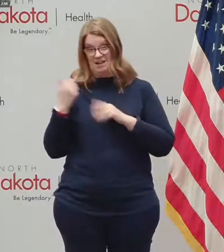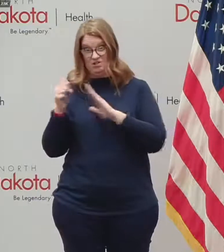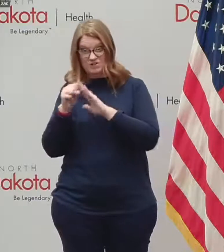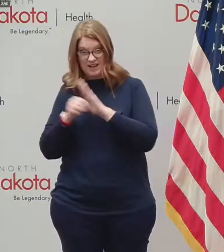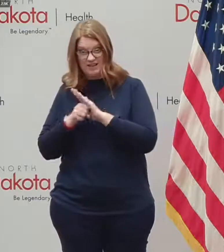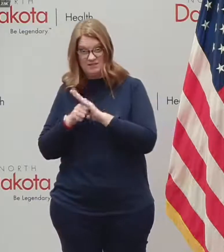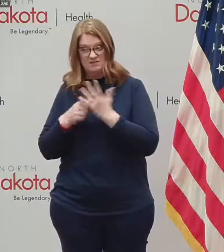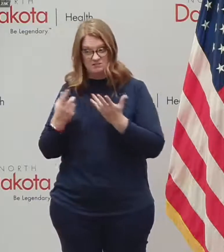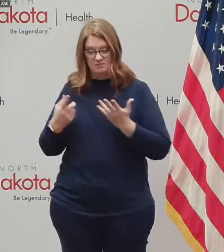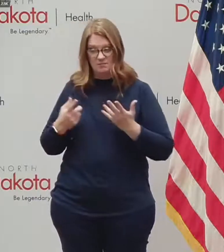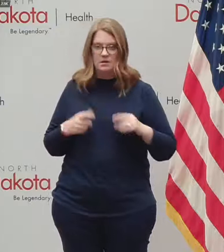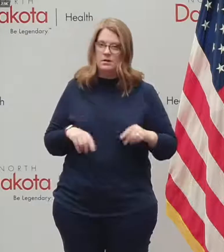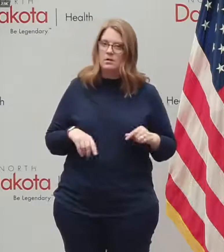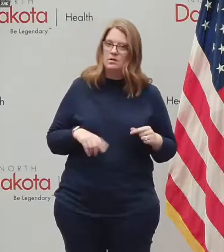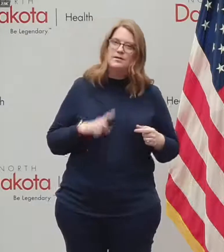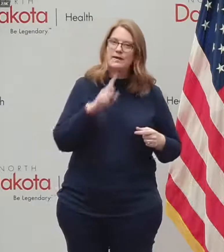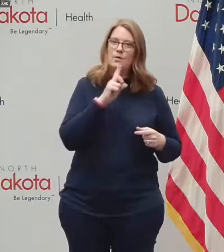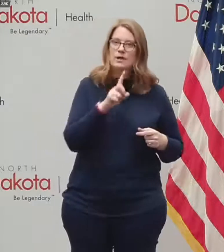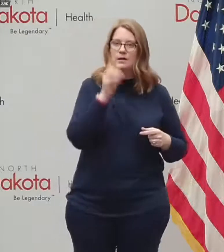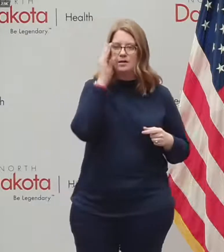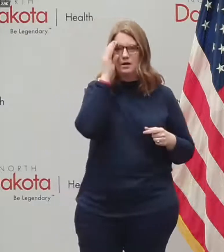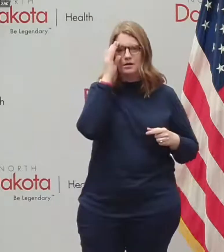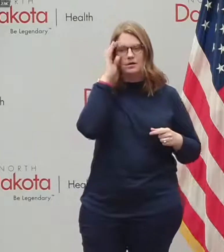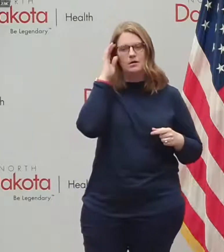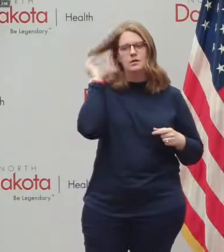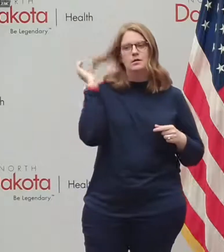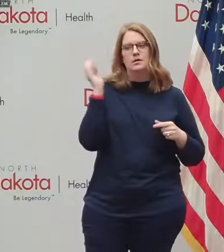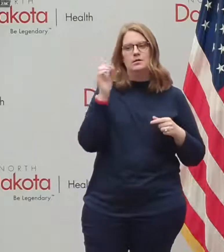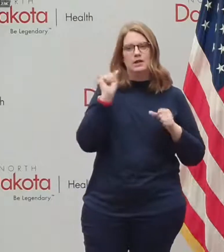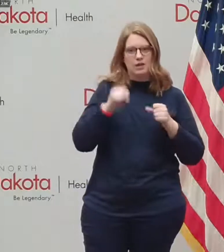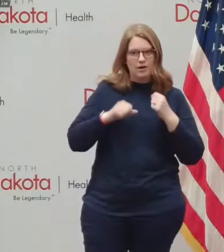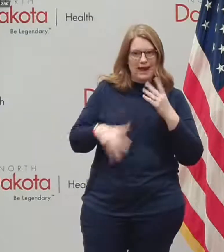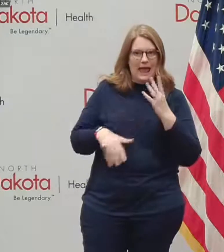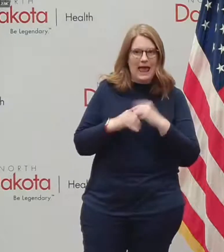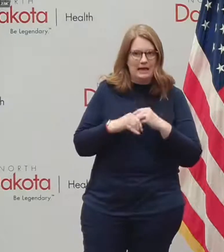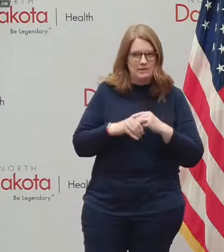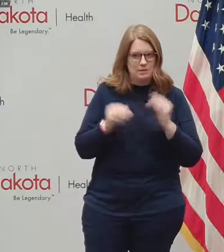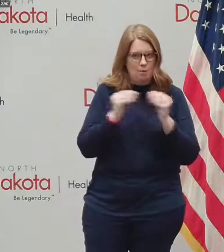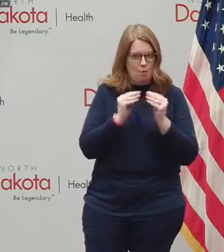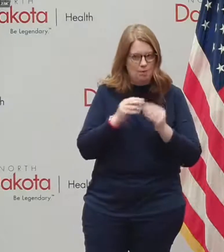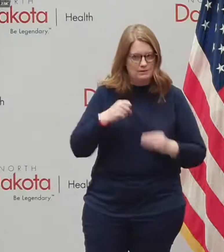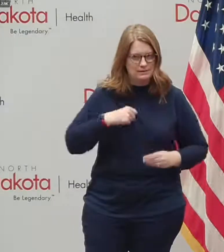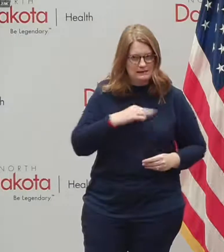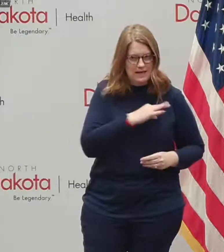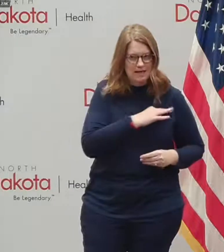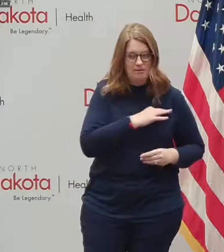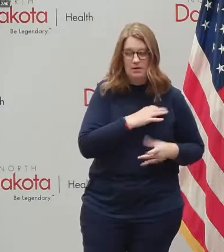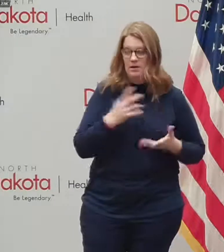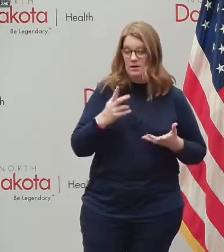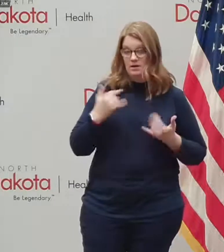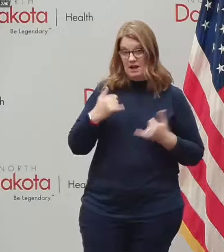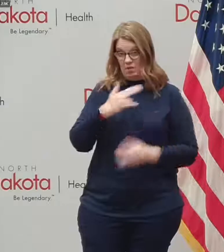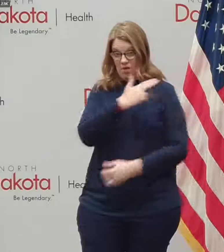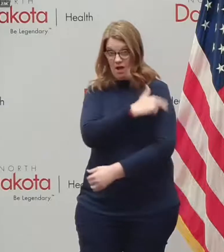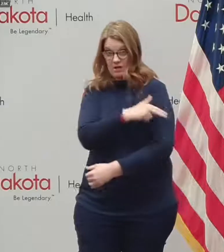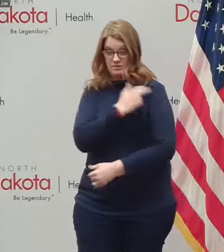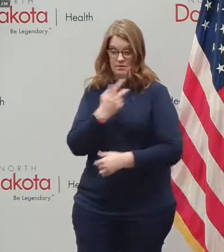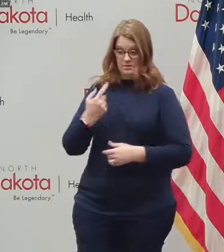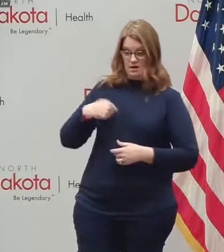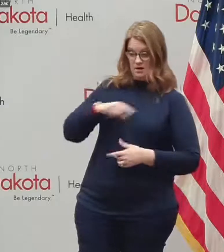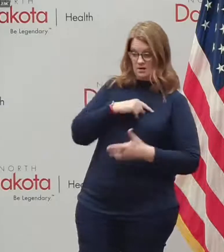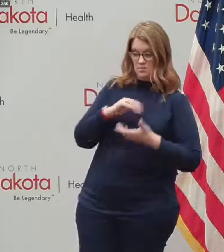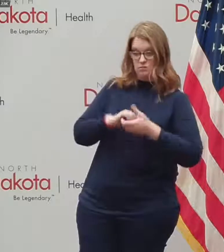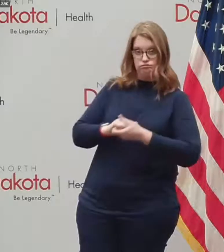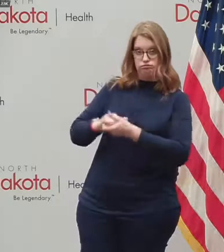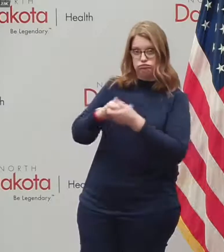and they said that would be one of the ways for them to free up some capacity here. So we're, again, as part of our collaboration with the hospitals, we're making that